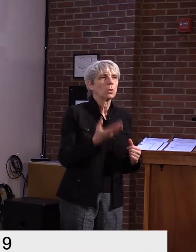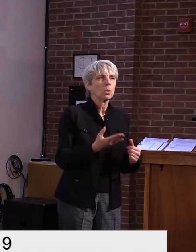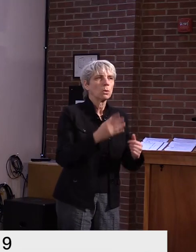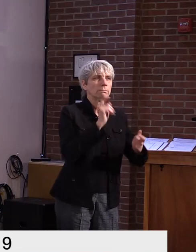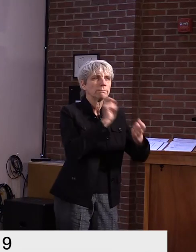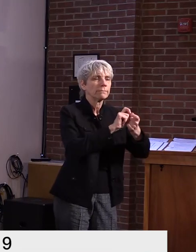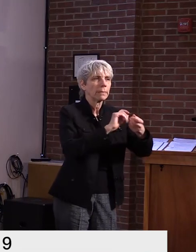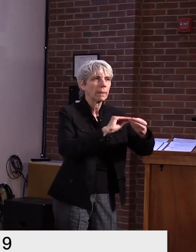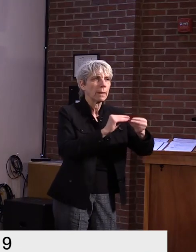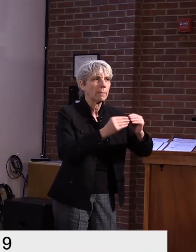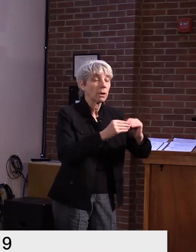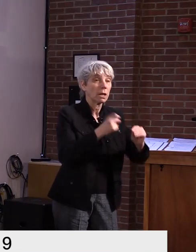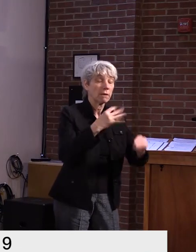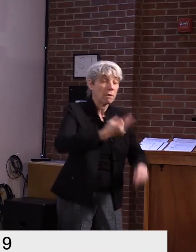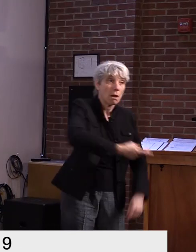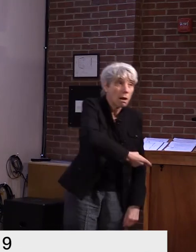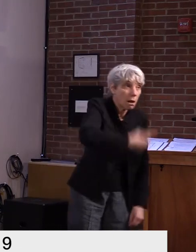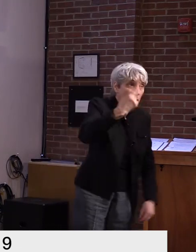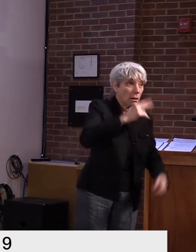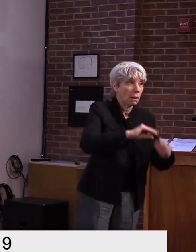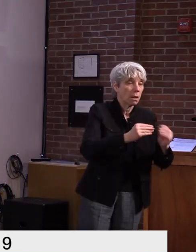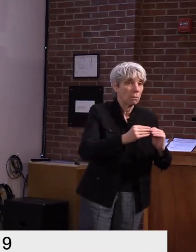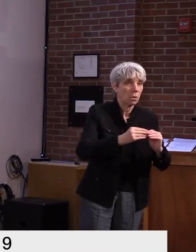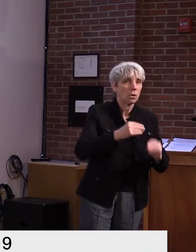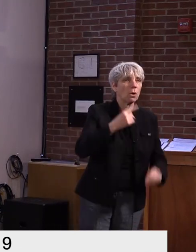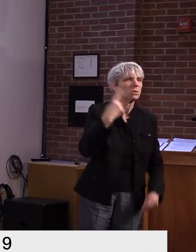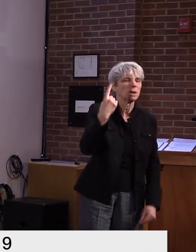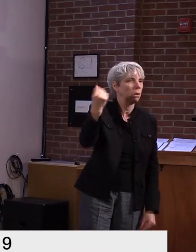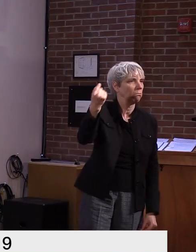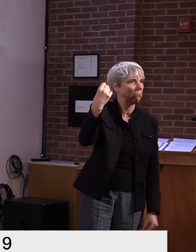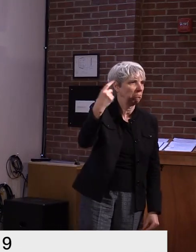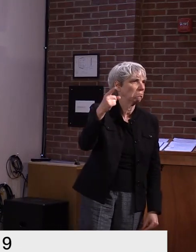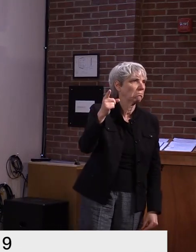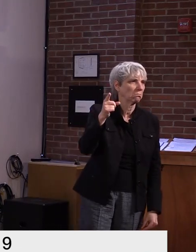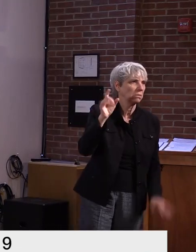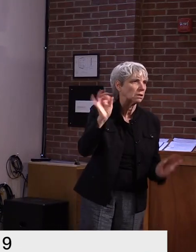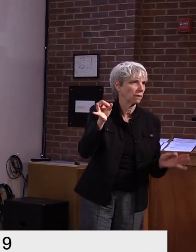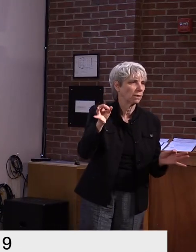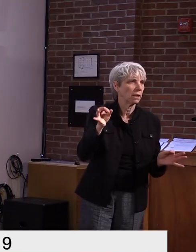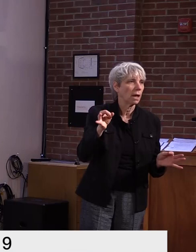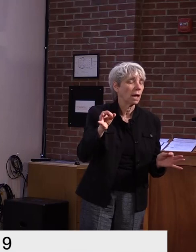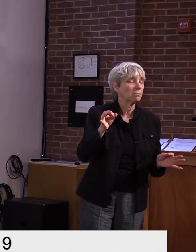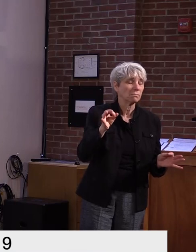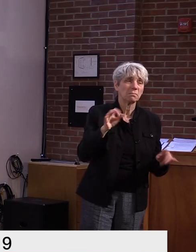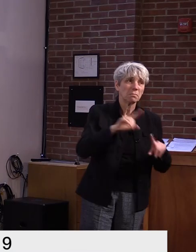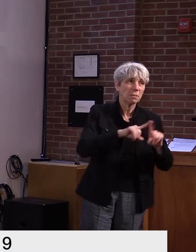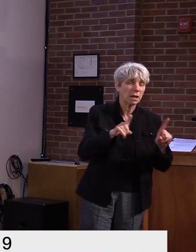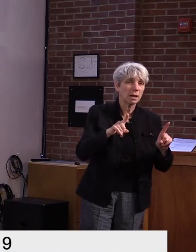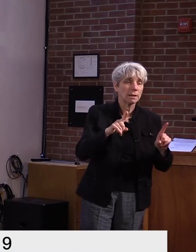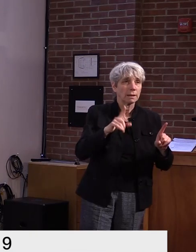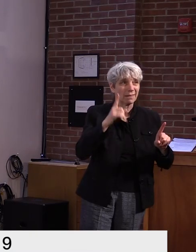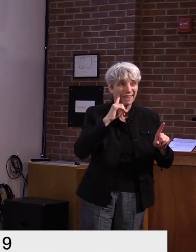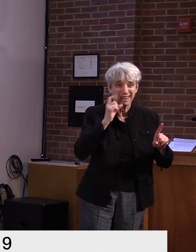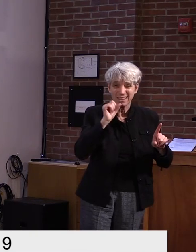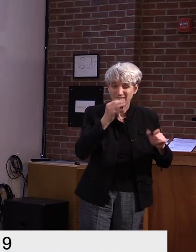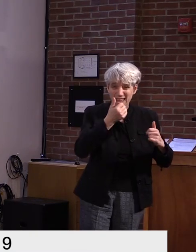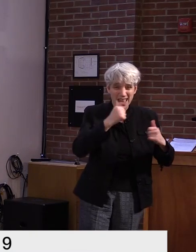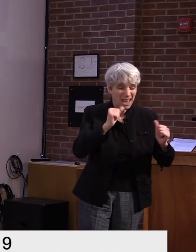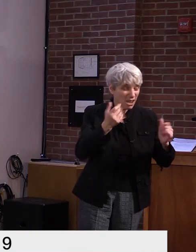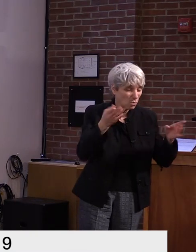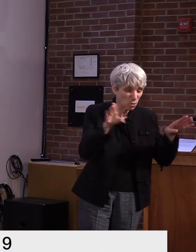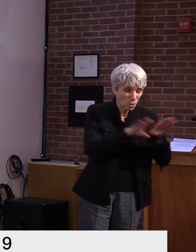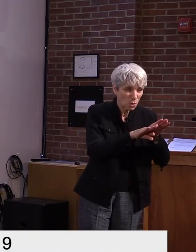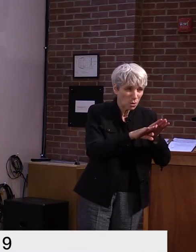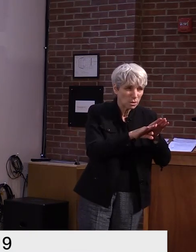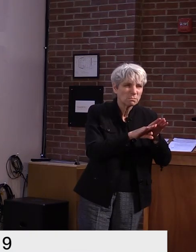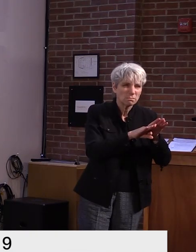or a big number, I would have heard about it. But I would suspect it to, if there are any, it's a small